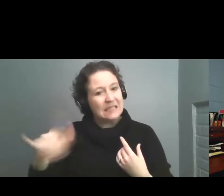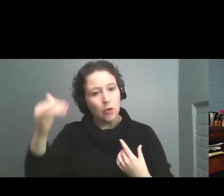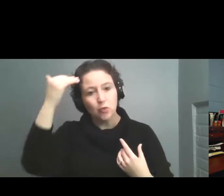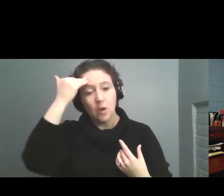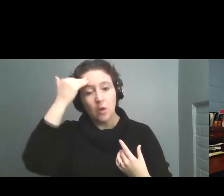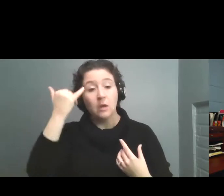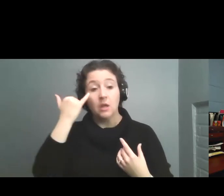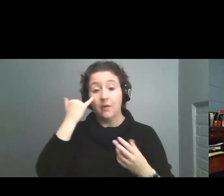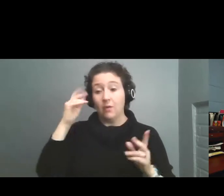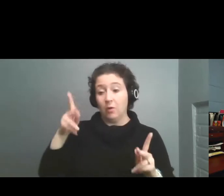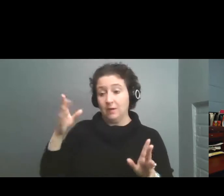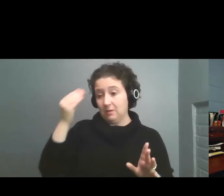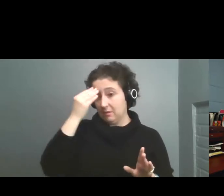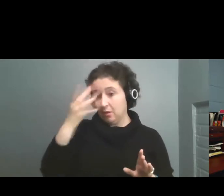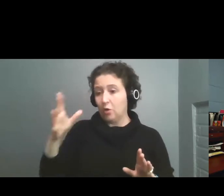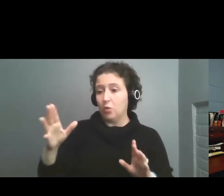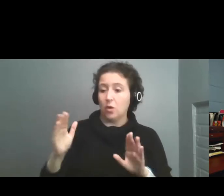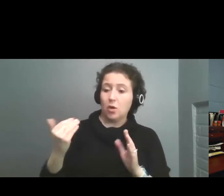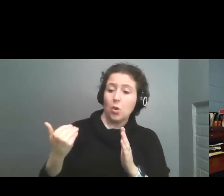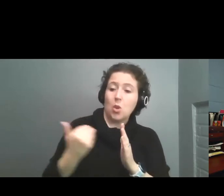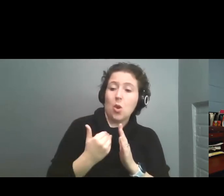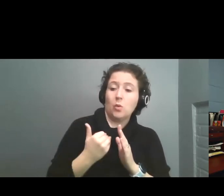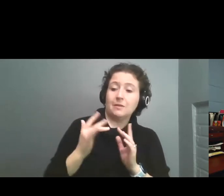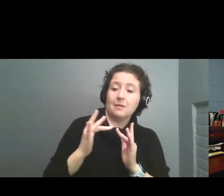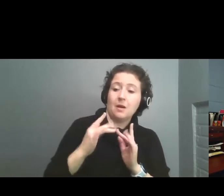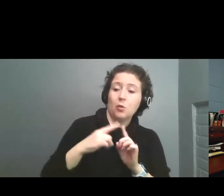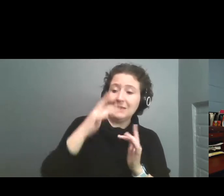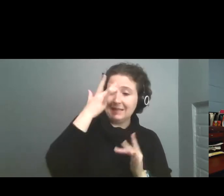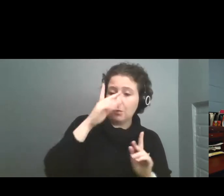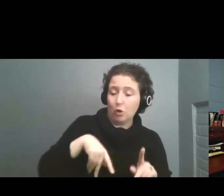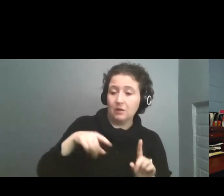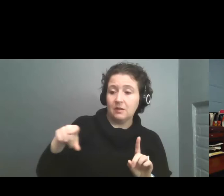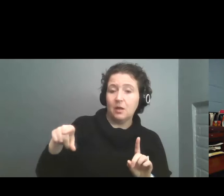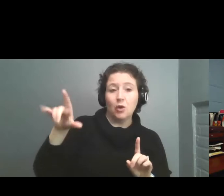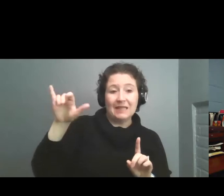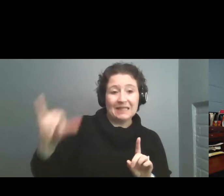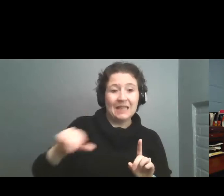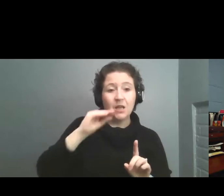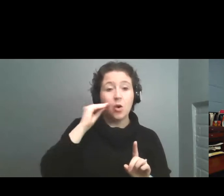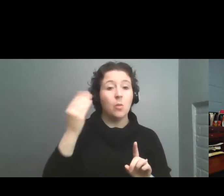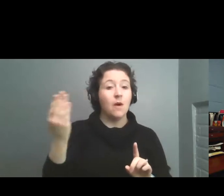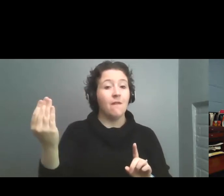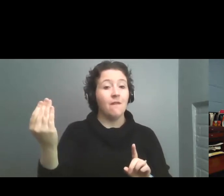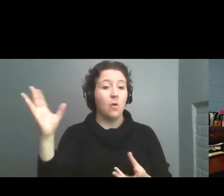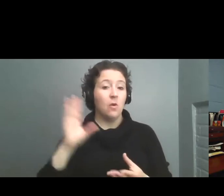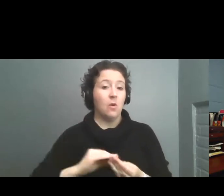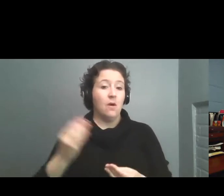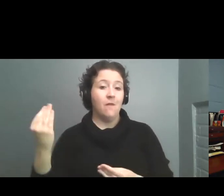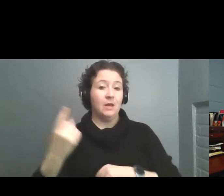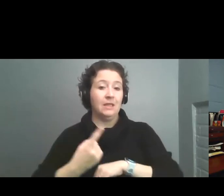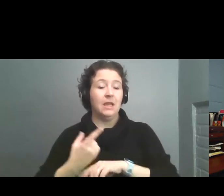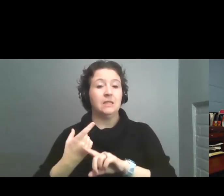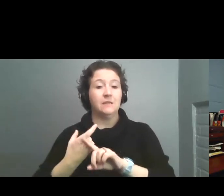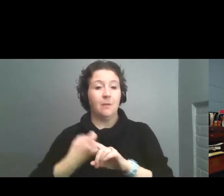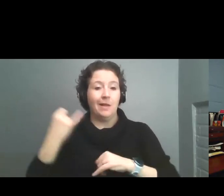told by anyone that you're a close contact to a sick person, you must stay home 14 days from the most recent